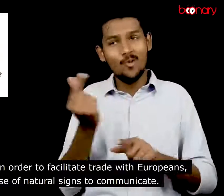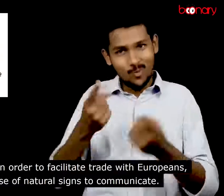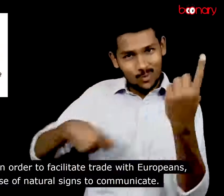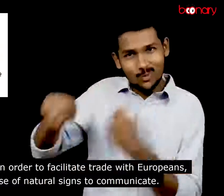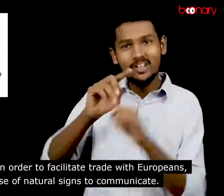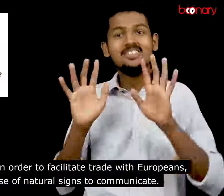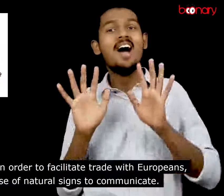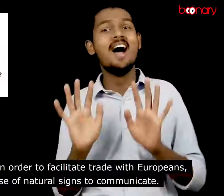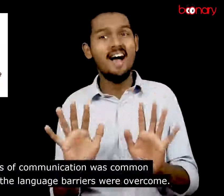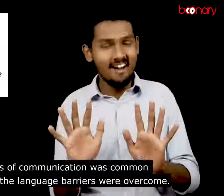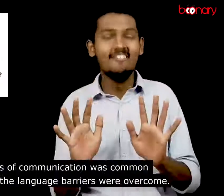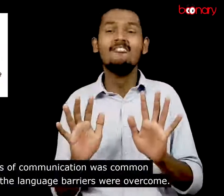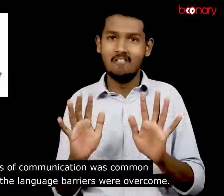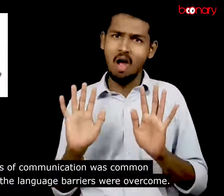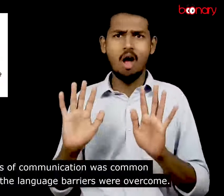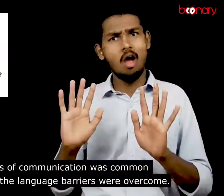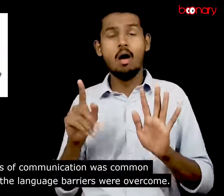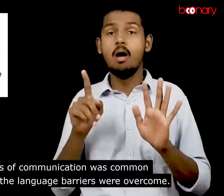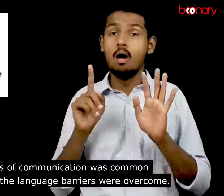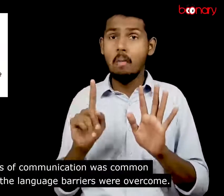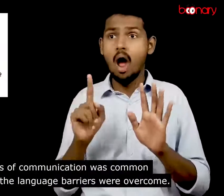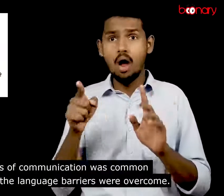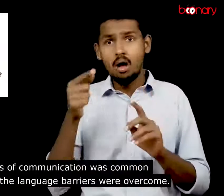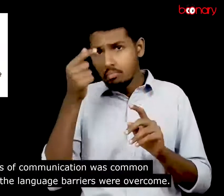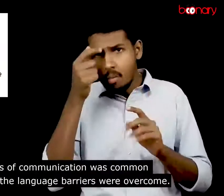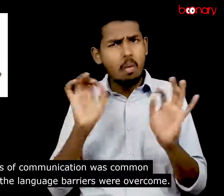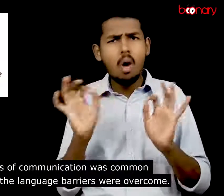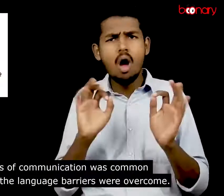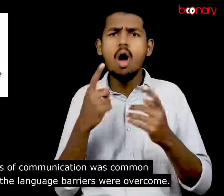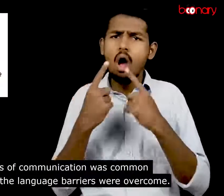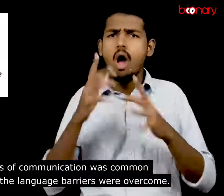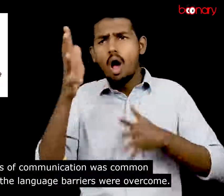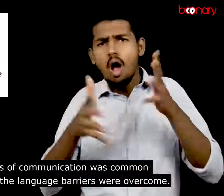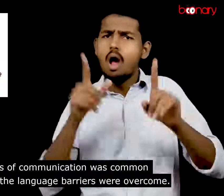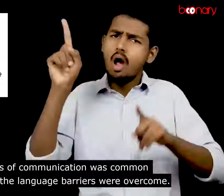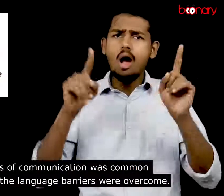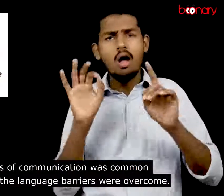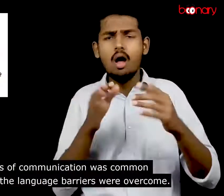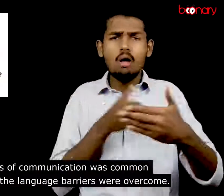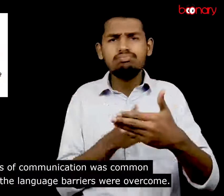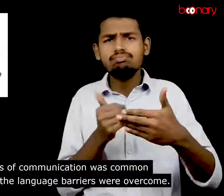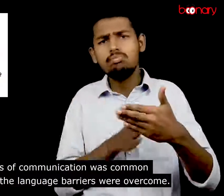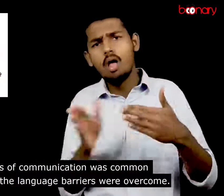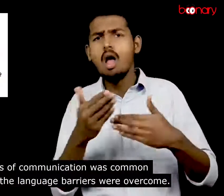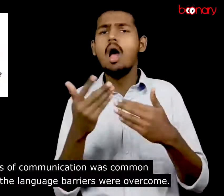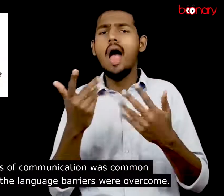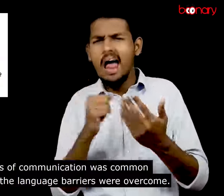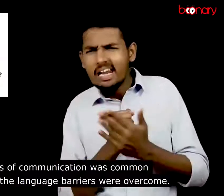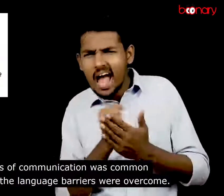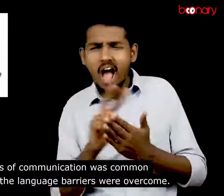communicate. This means of communication was common, and with time, the language barriers were